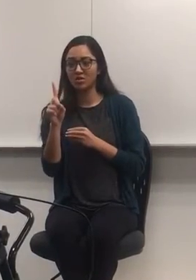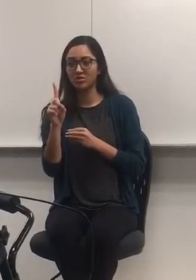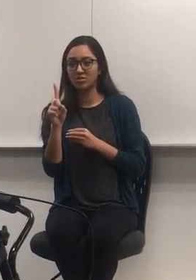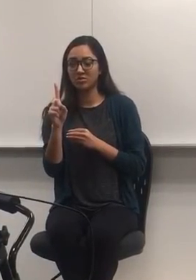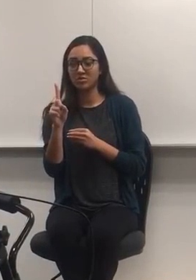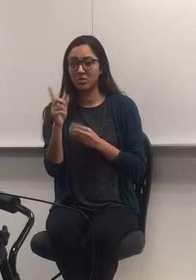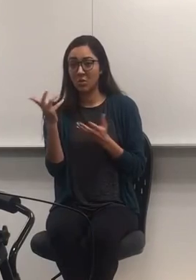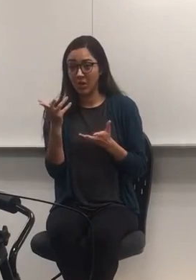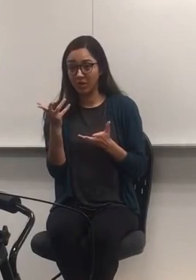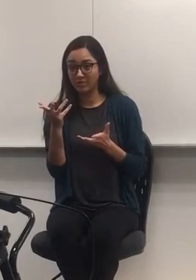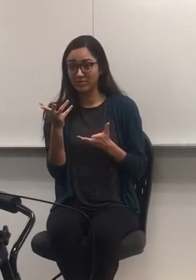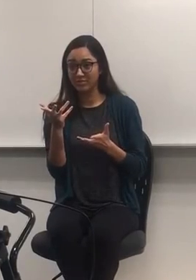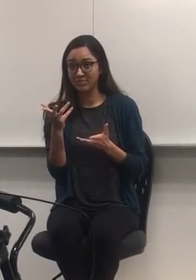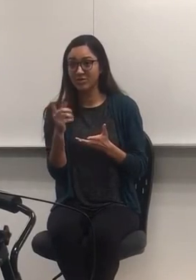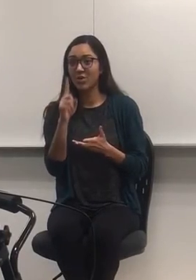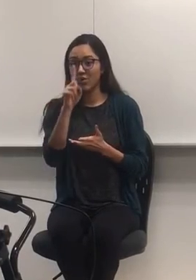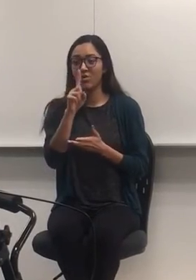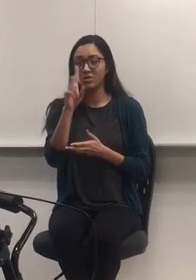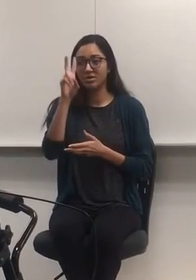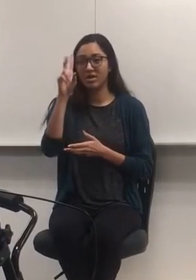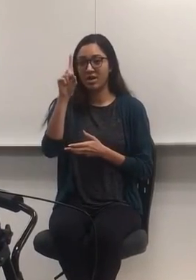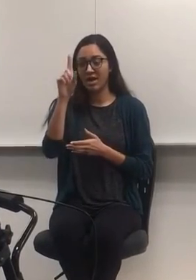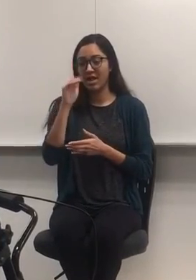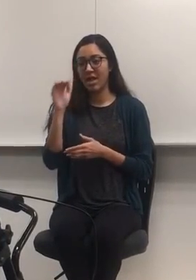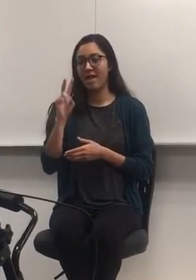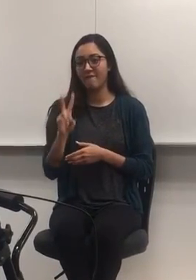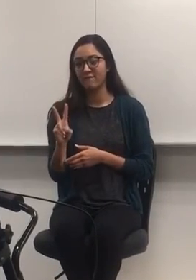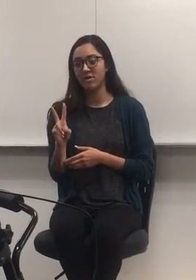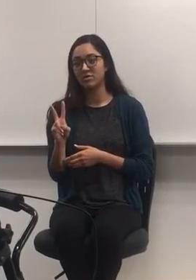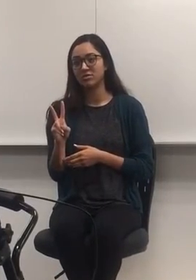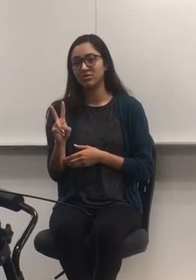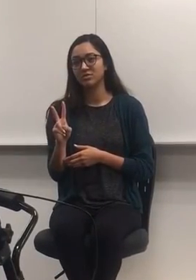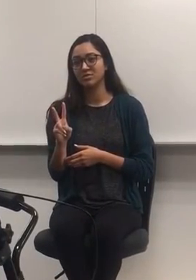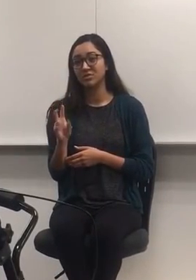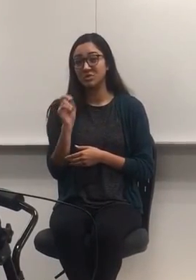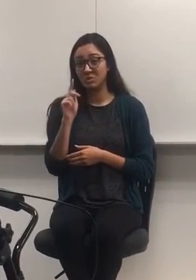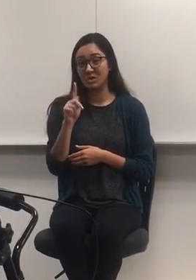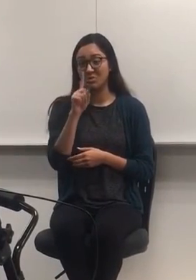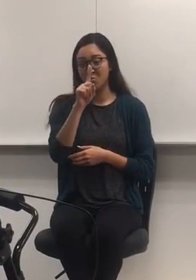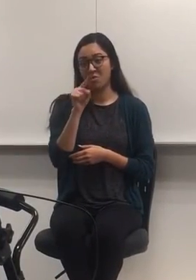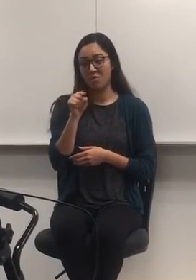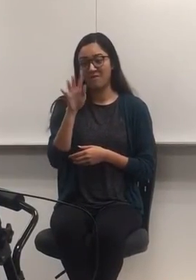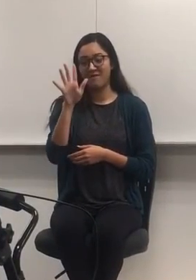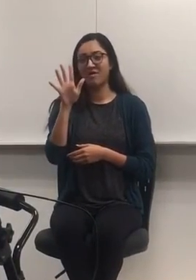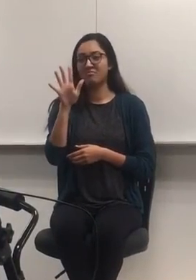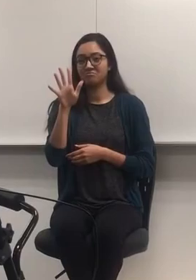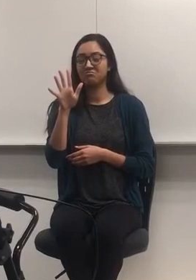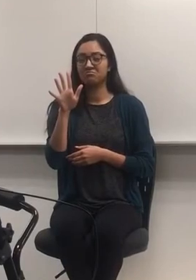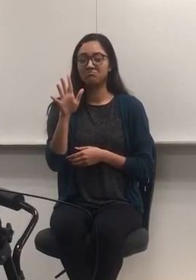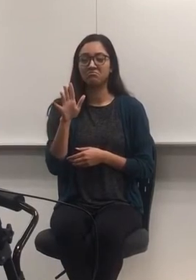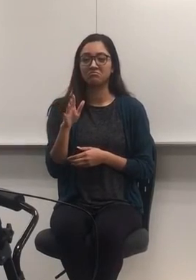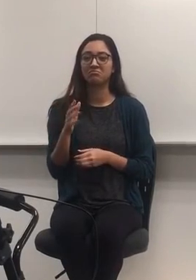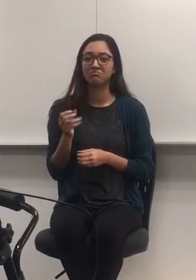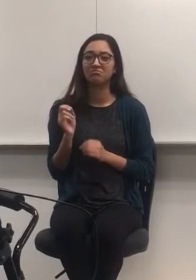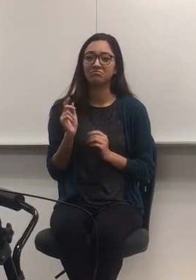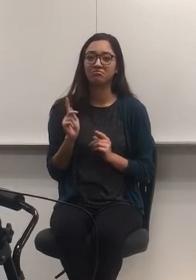What's a half plus 1? 1.5, which, is it okay to put it as 1.5? Yeah. Yes.